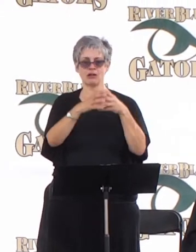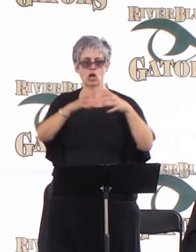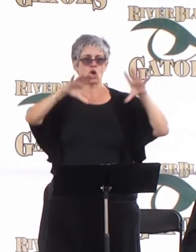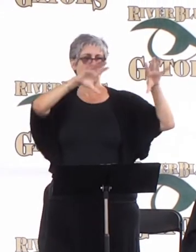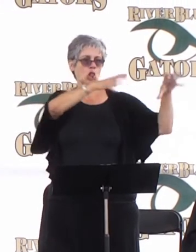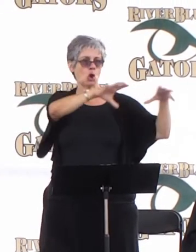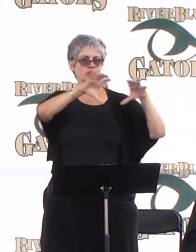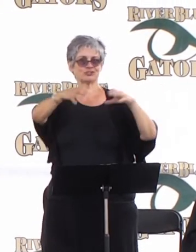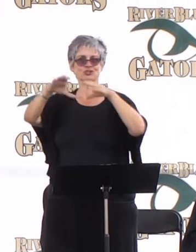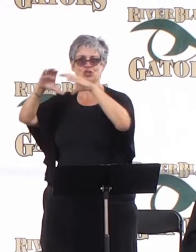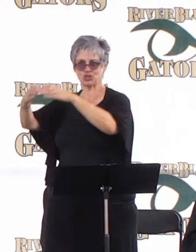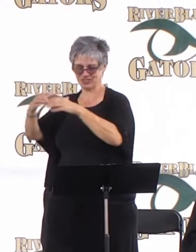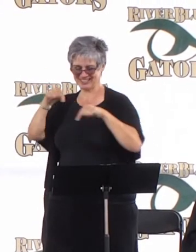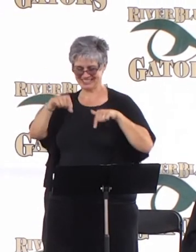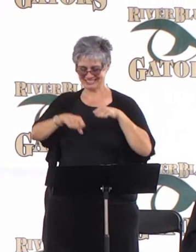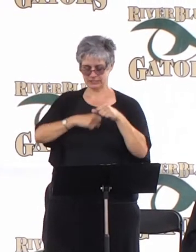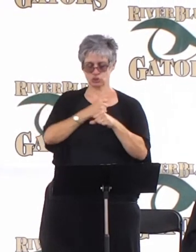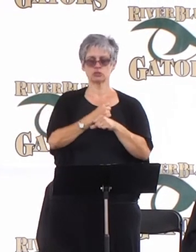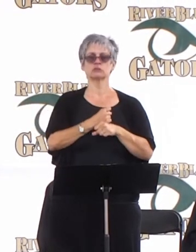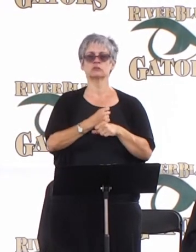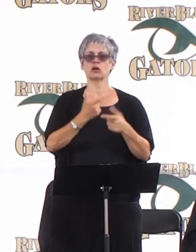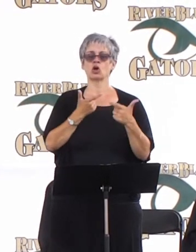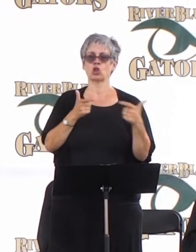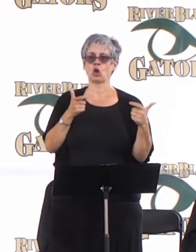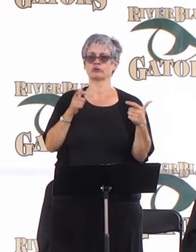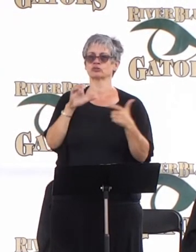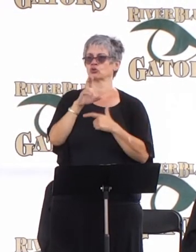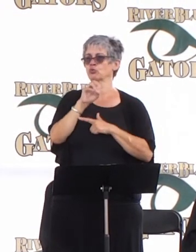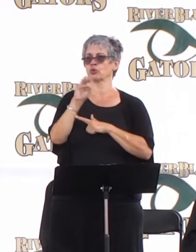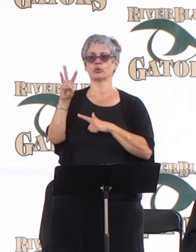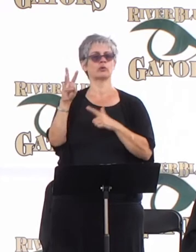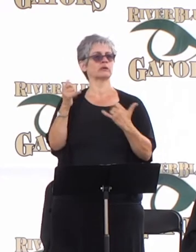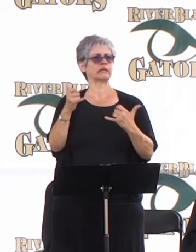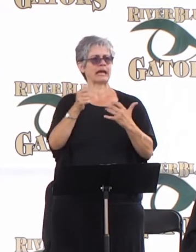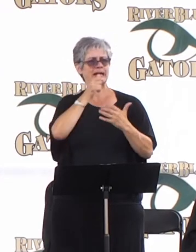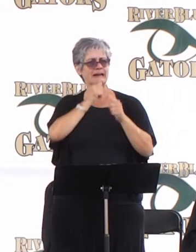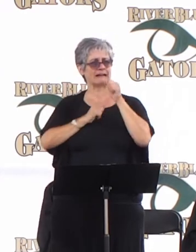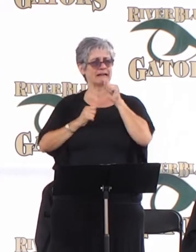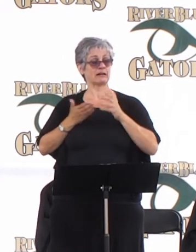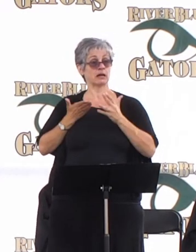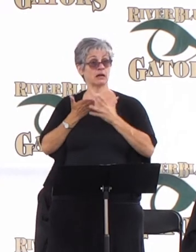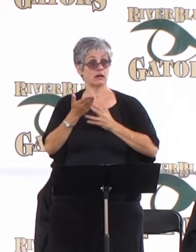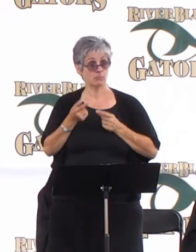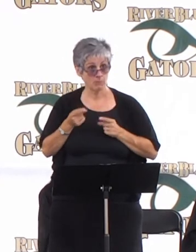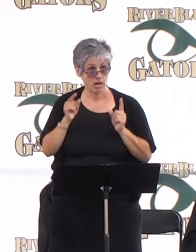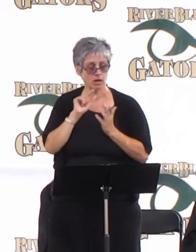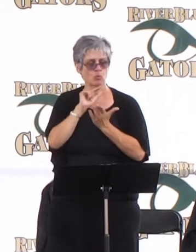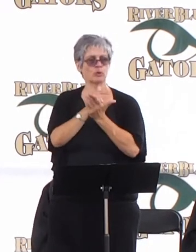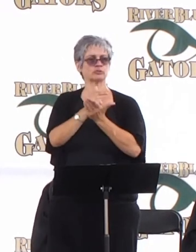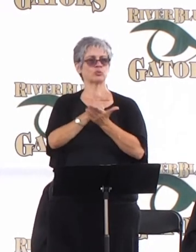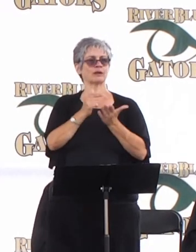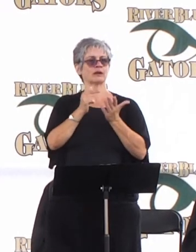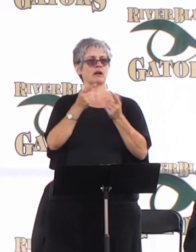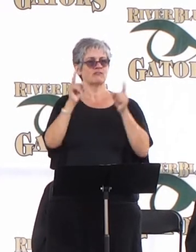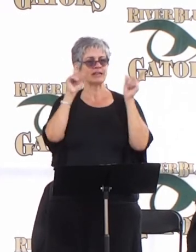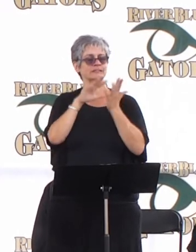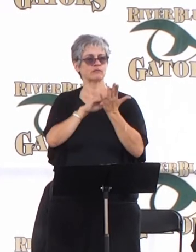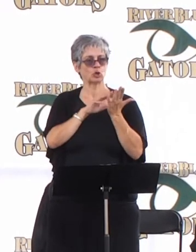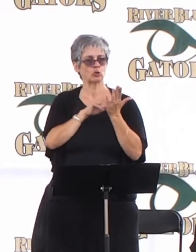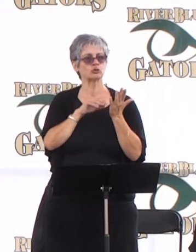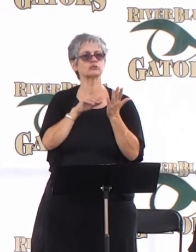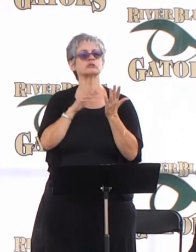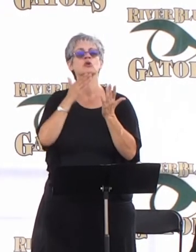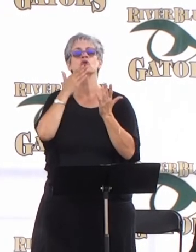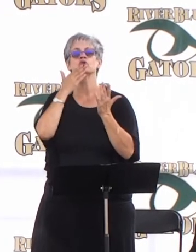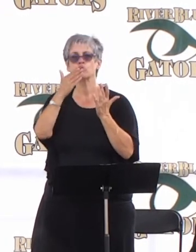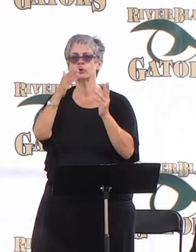through challenges this generation has never seen to now graduate as effective learners, ethical people, and ready to make the world a